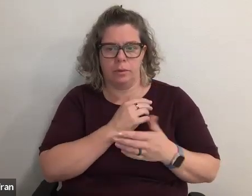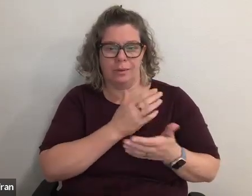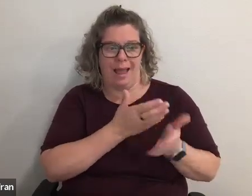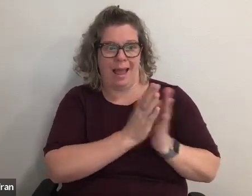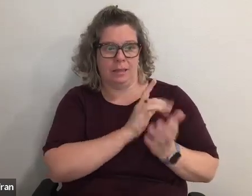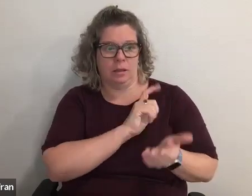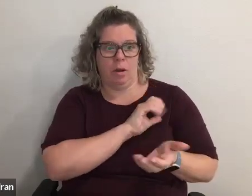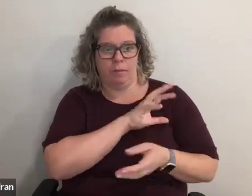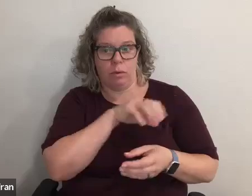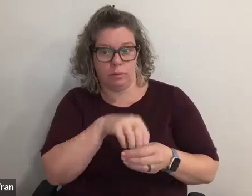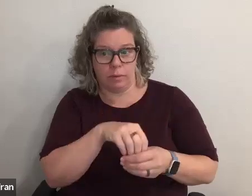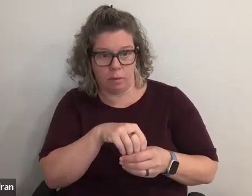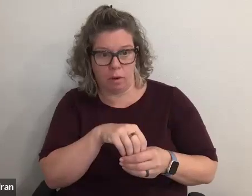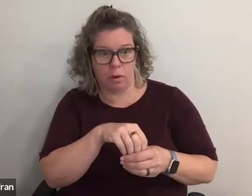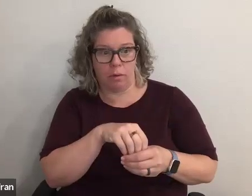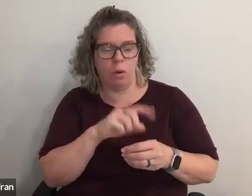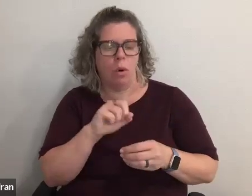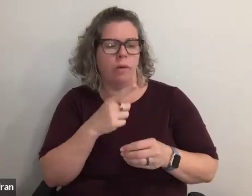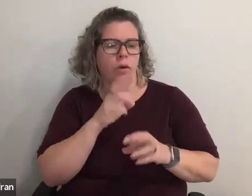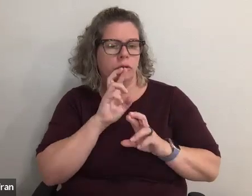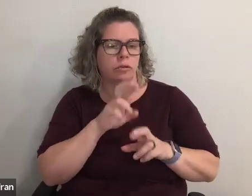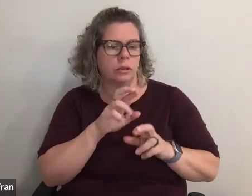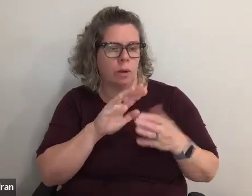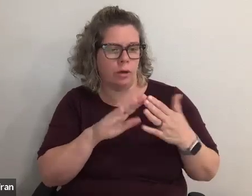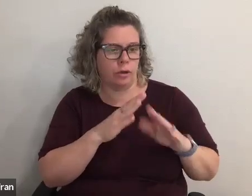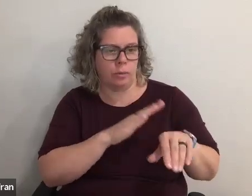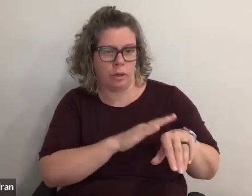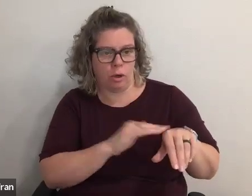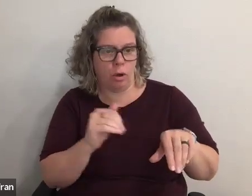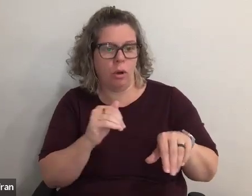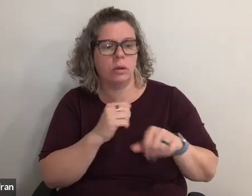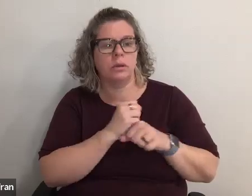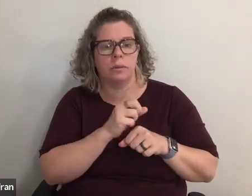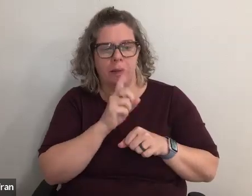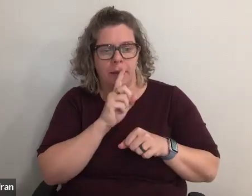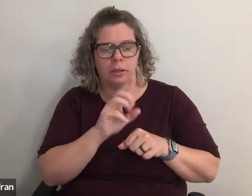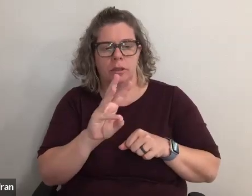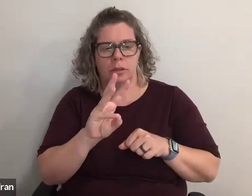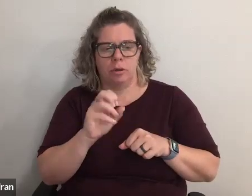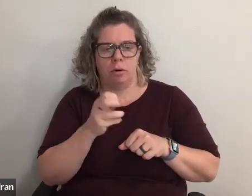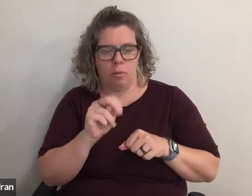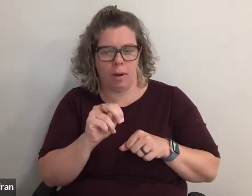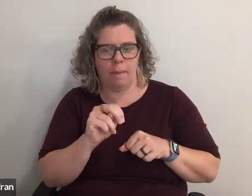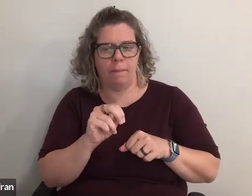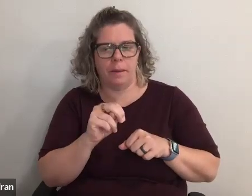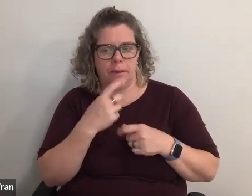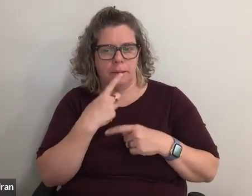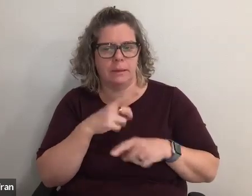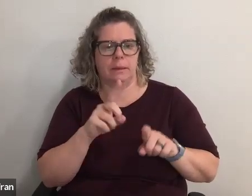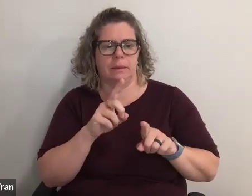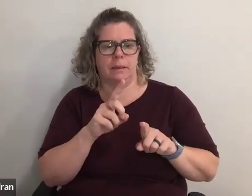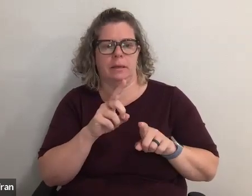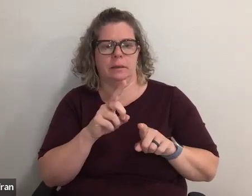law enforcement and our first responder community is to make sure that we can successfully